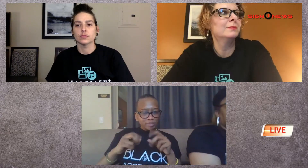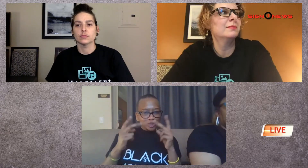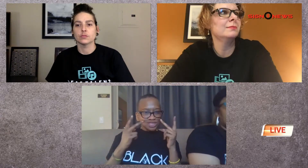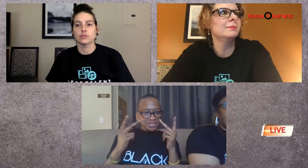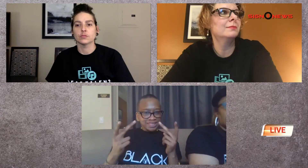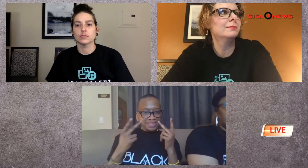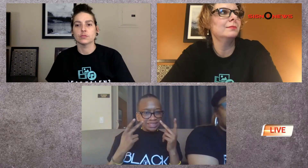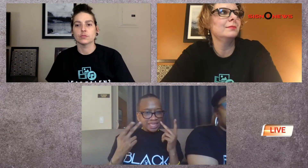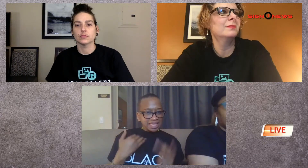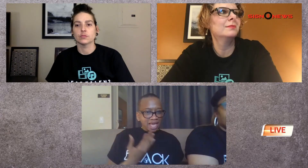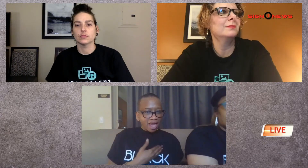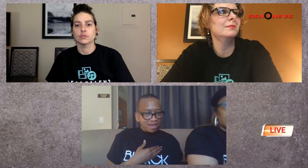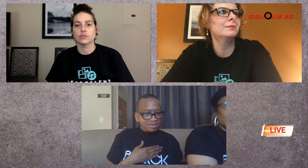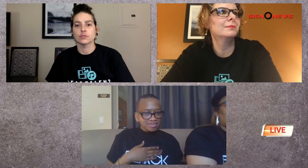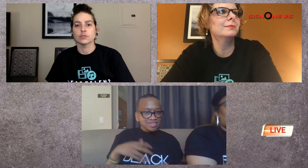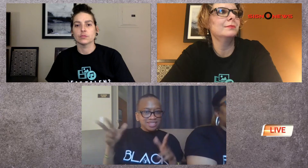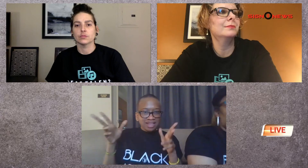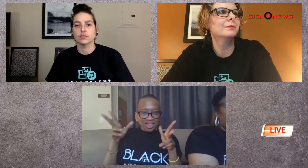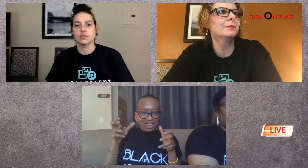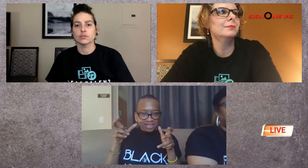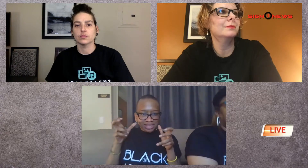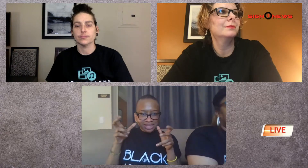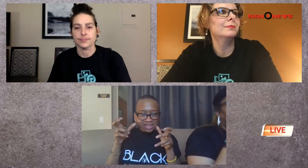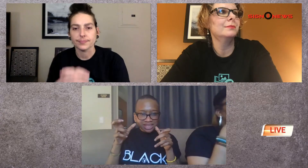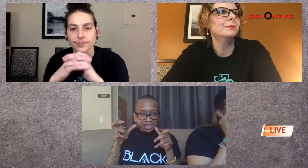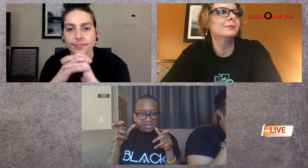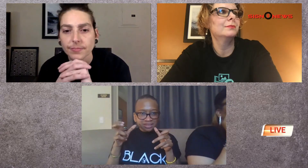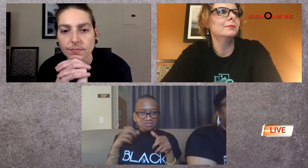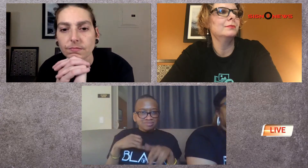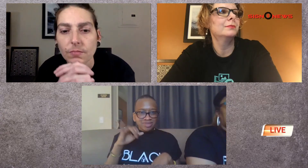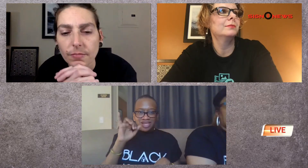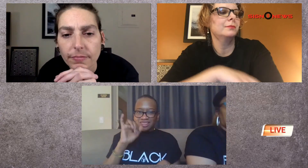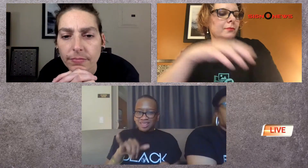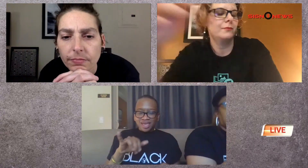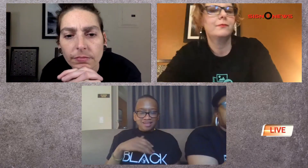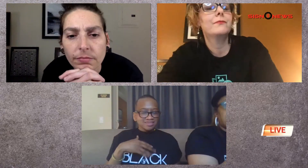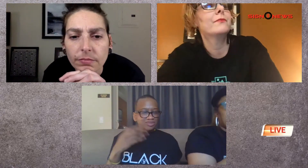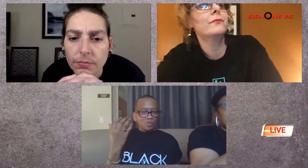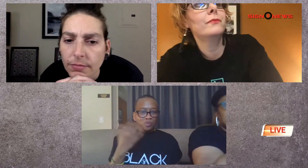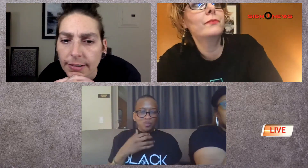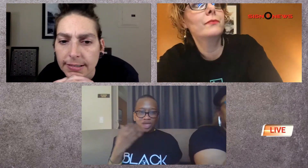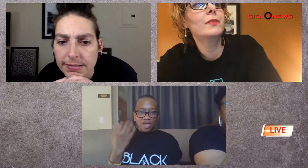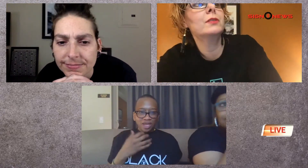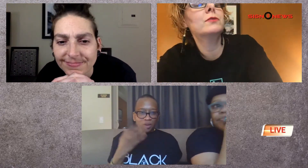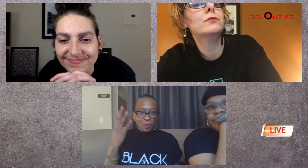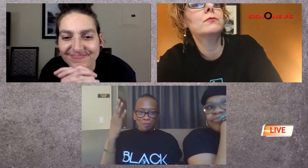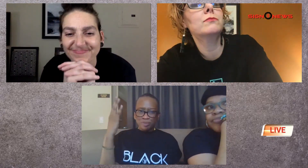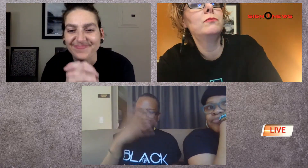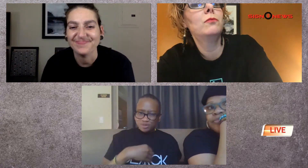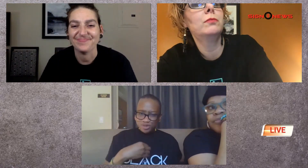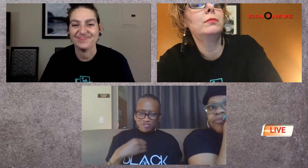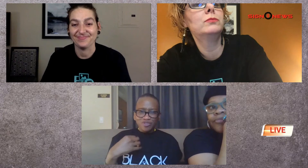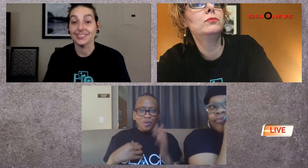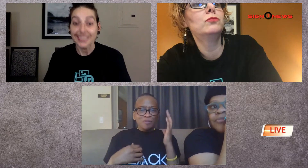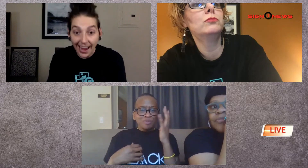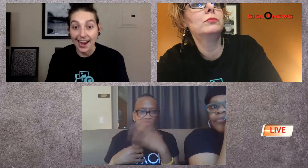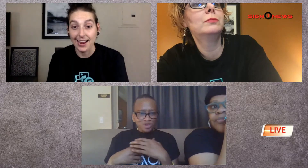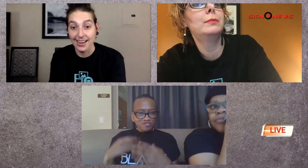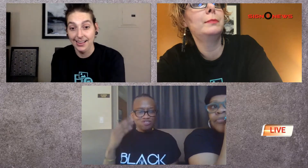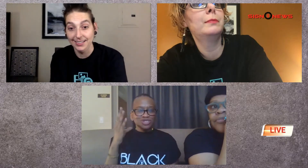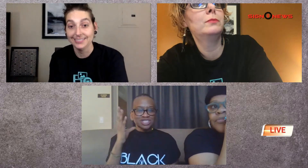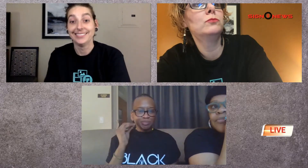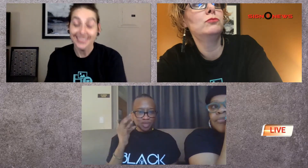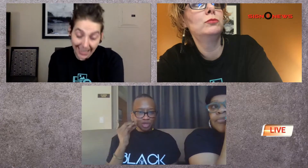And I'm honored that the audience was able to see us and really listen to us. That was like, wow, it